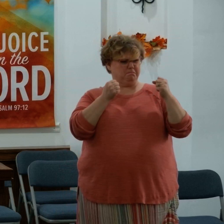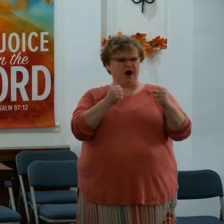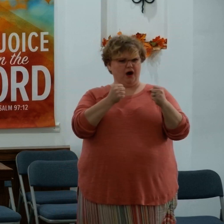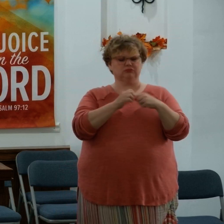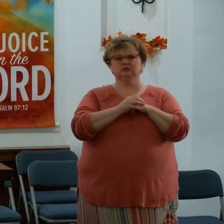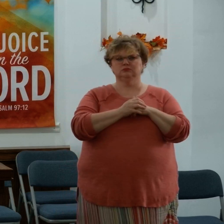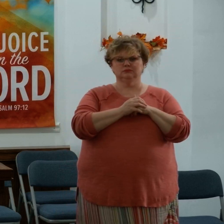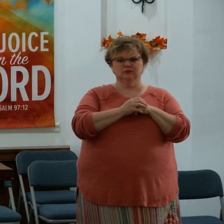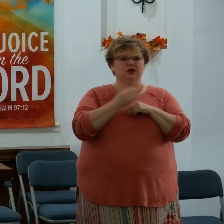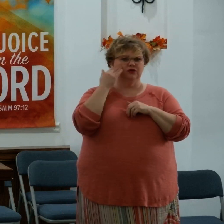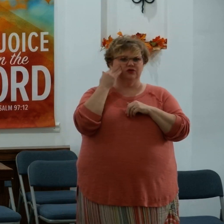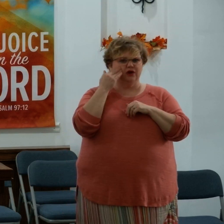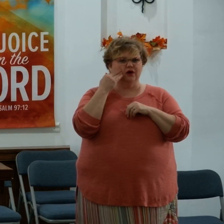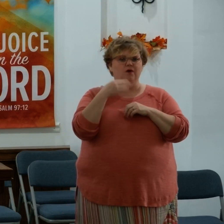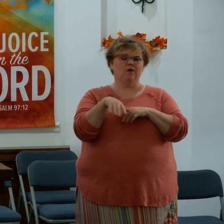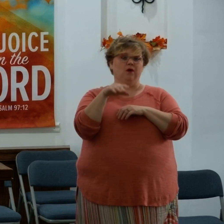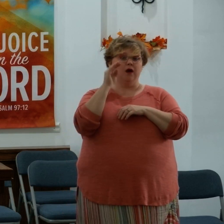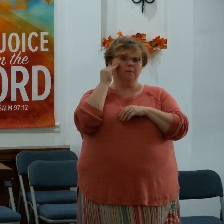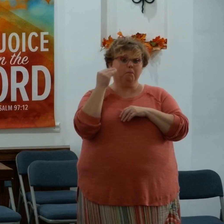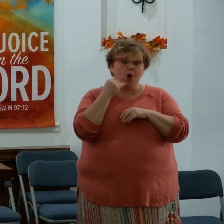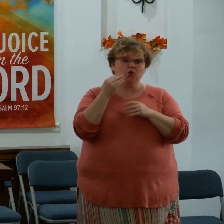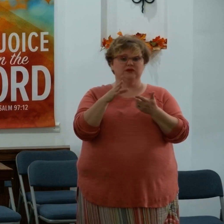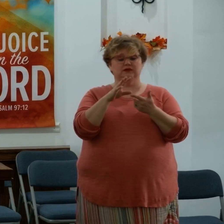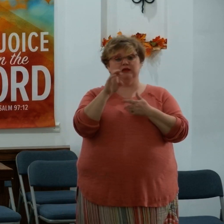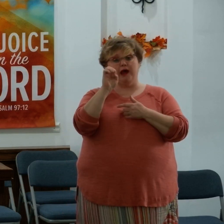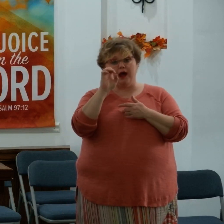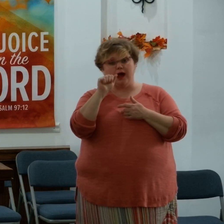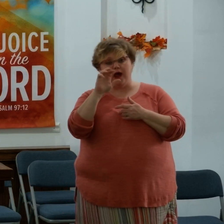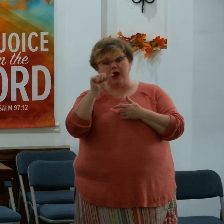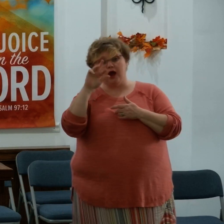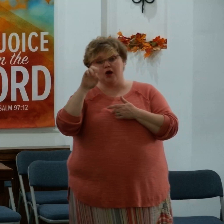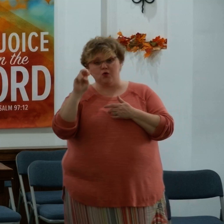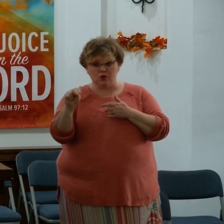Aaron going down and all the miracles God did, turning the water into blood, turning